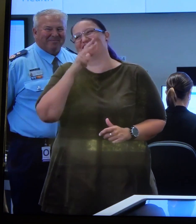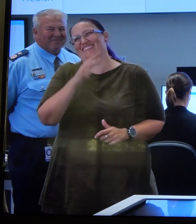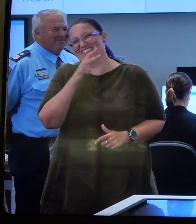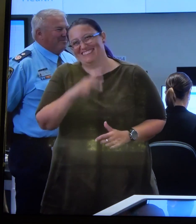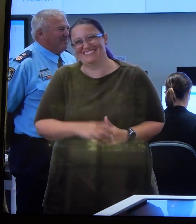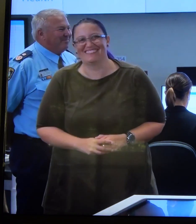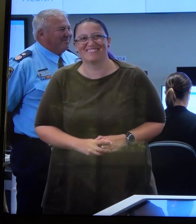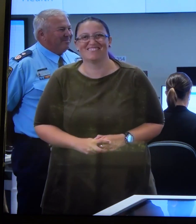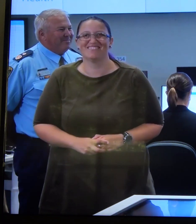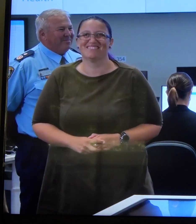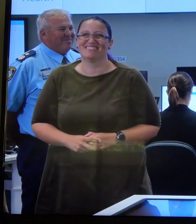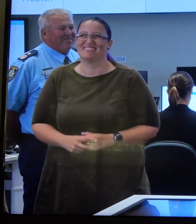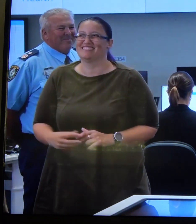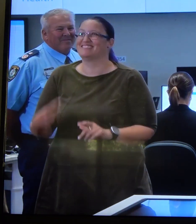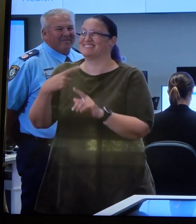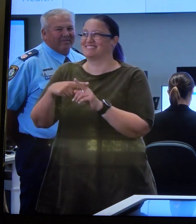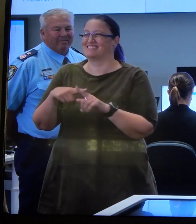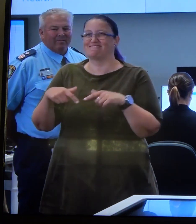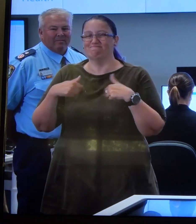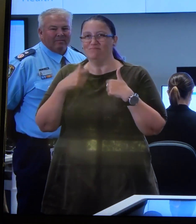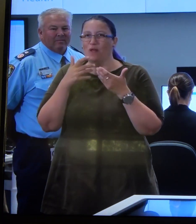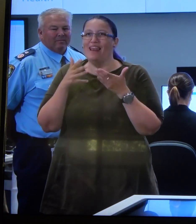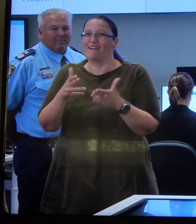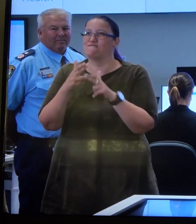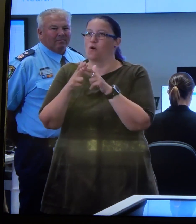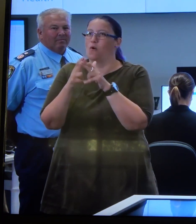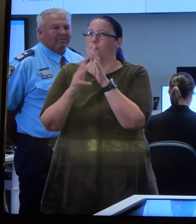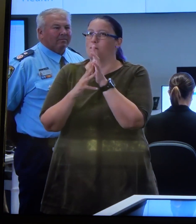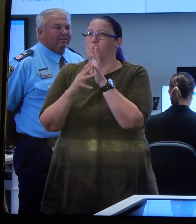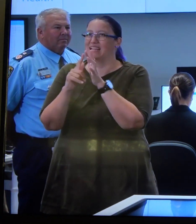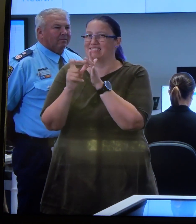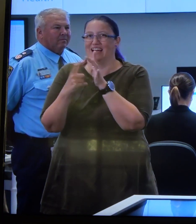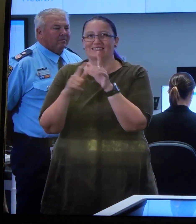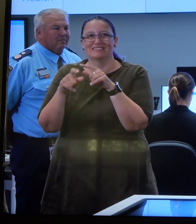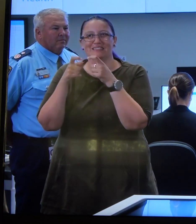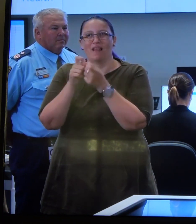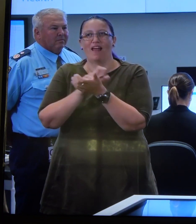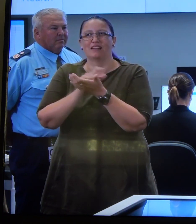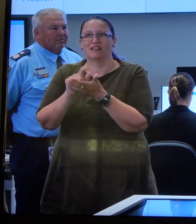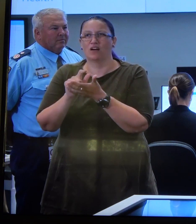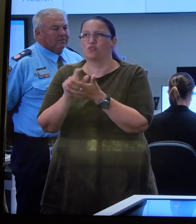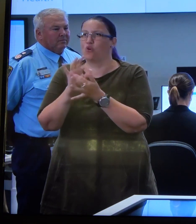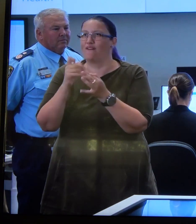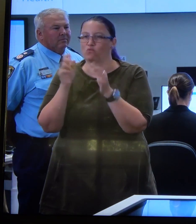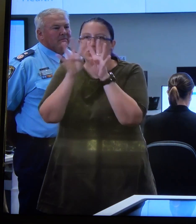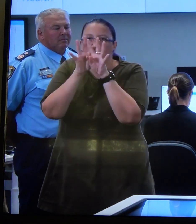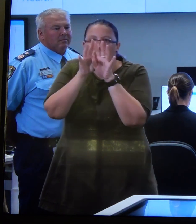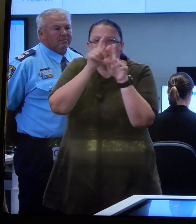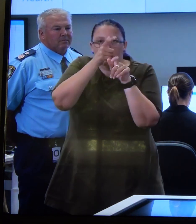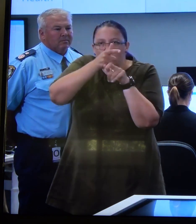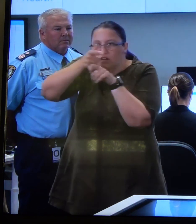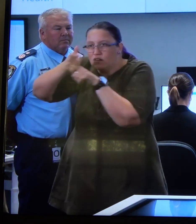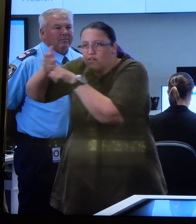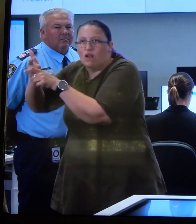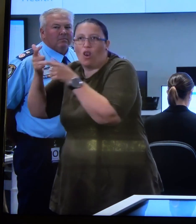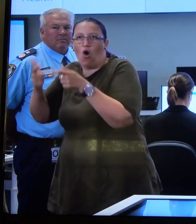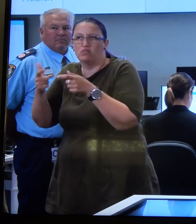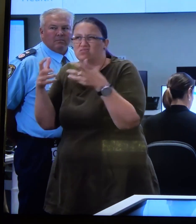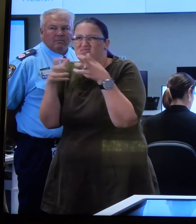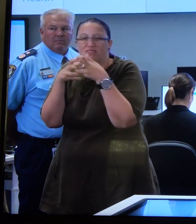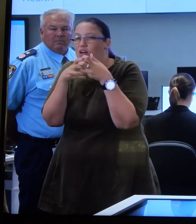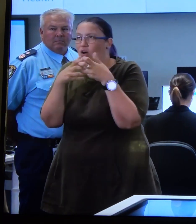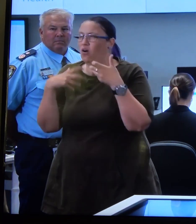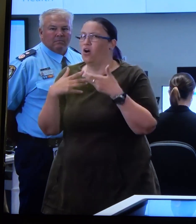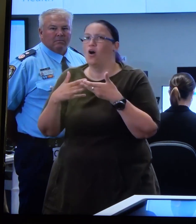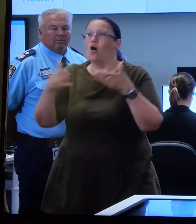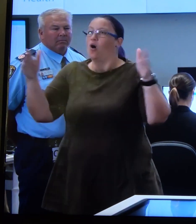also our discussions that I will leave it to the media team later on to talk to you about, is not having you clustered and put in a small space. So